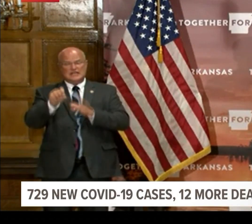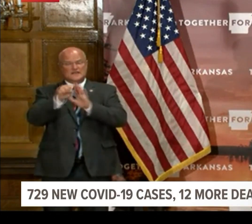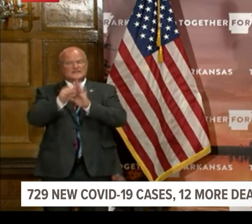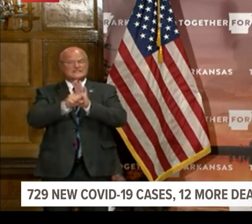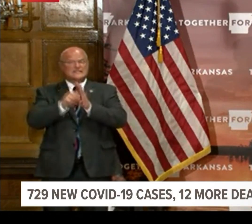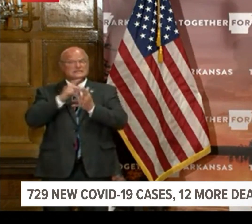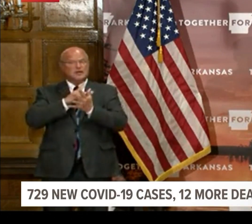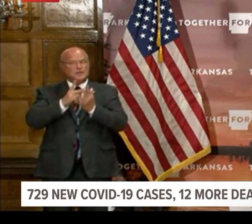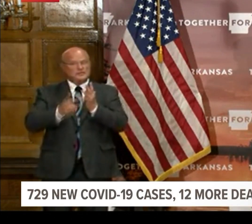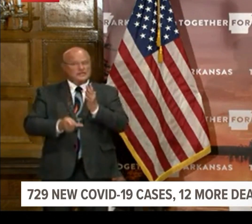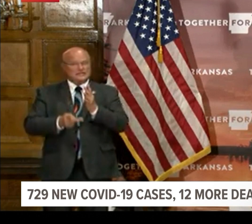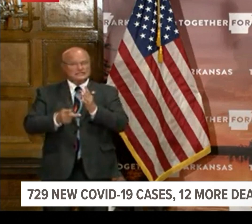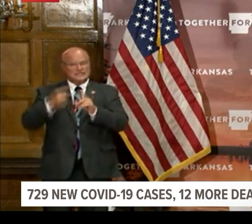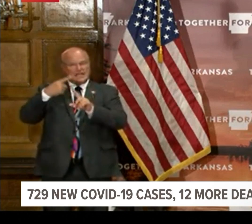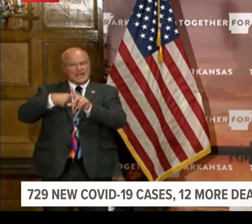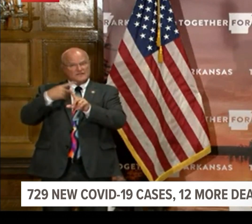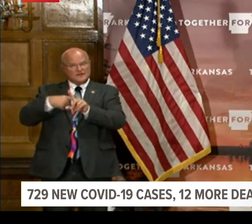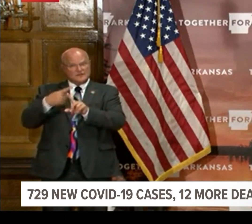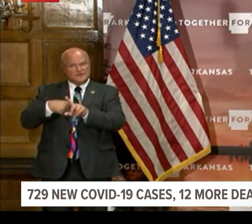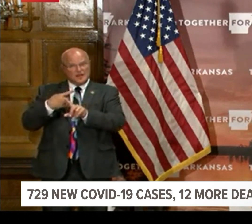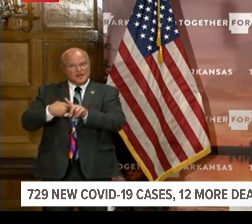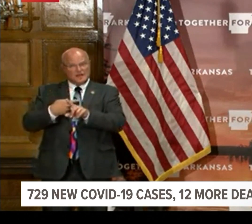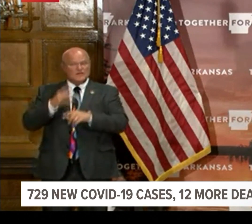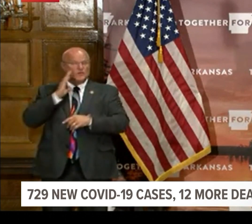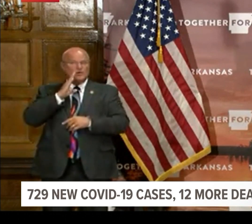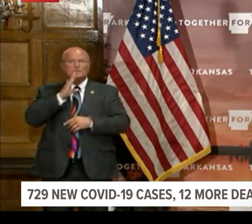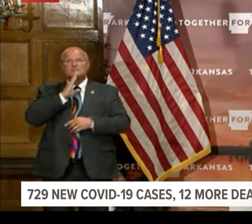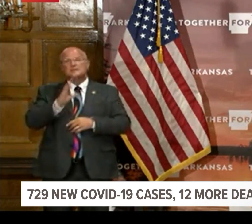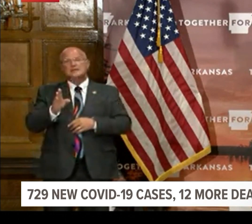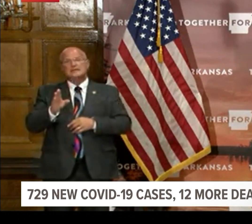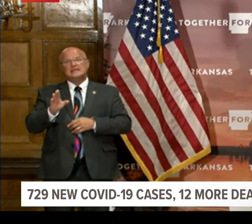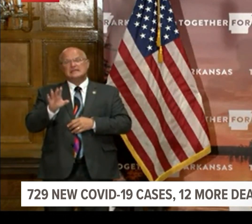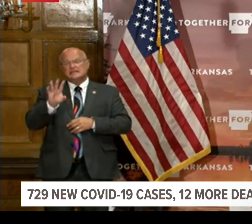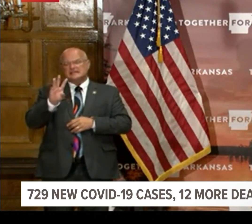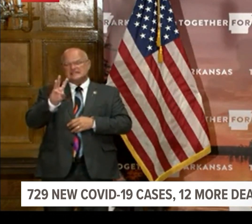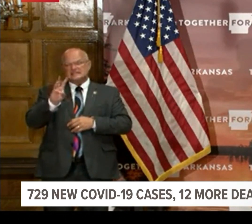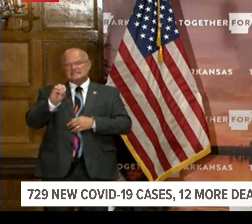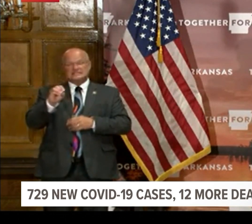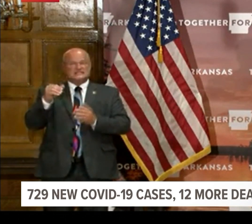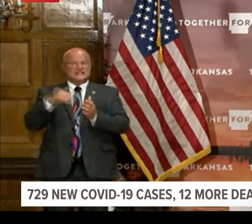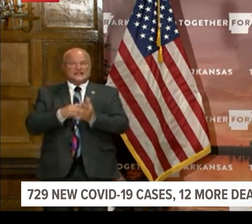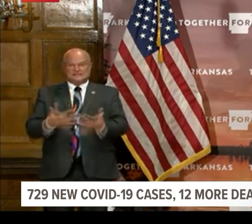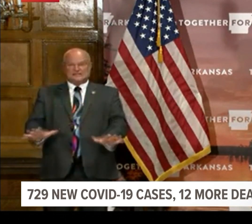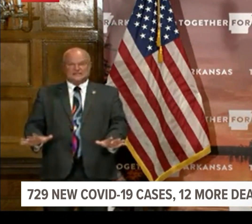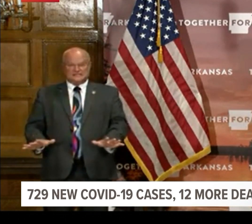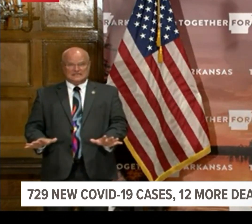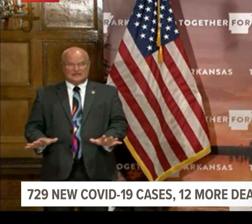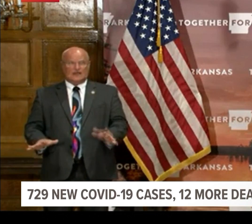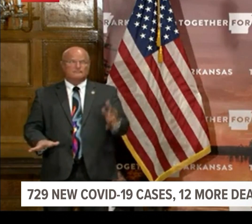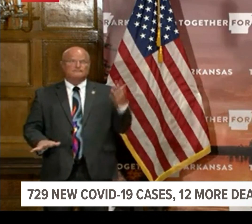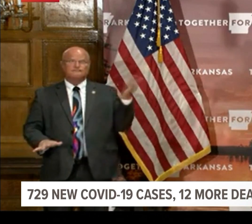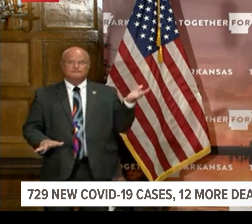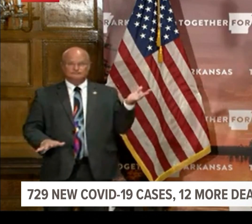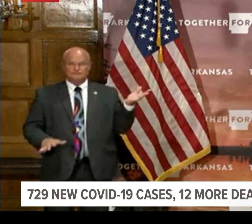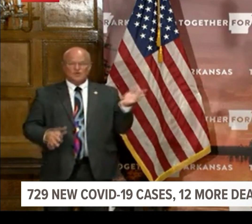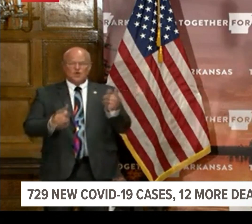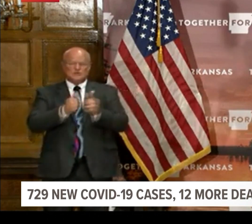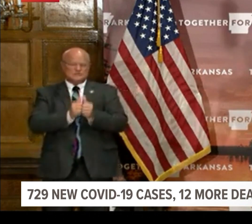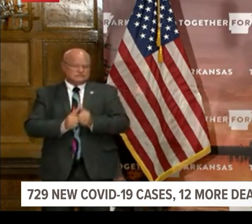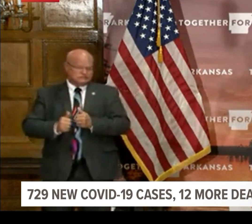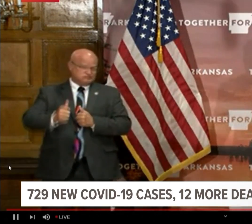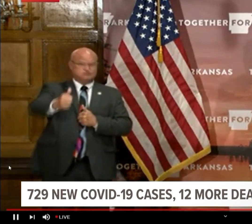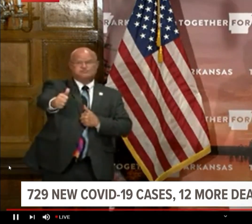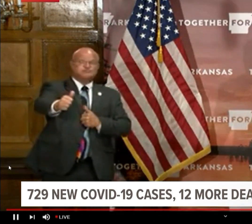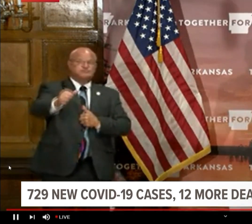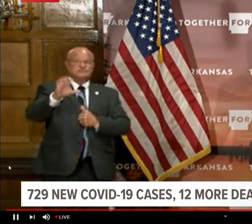state's population every month, which would be 60,000. Well, you can see that we're far exceeding